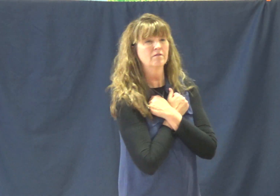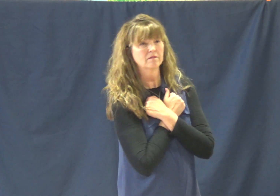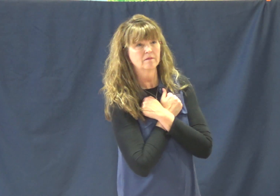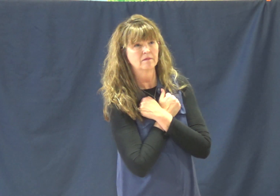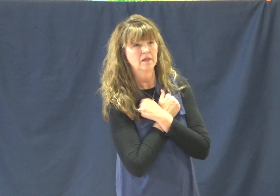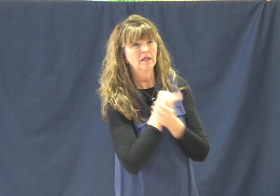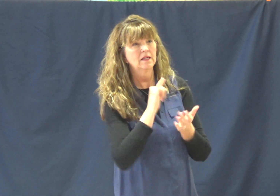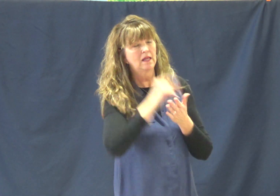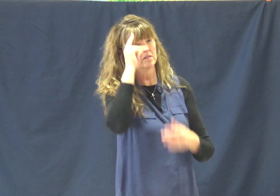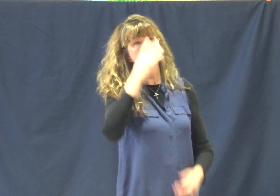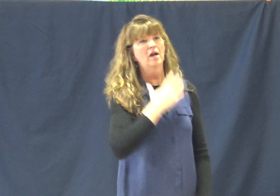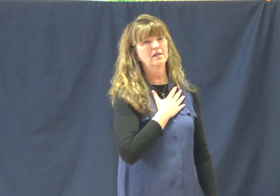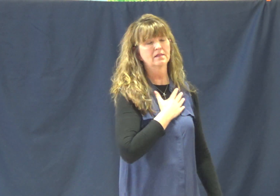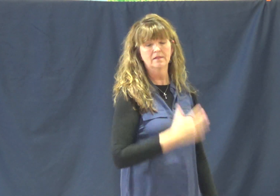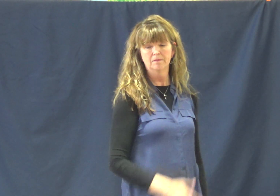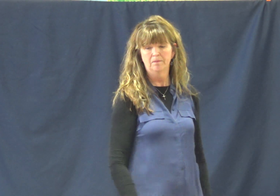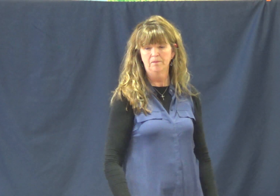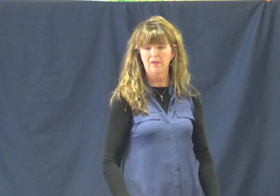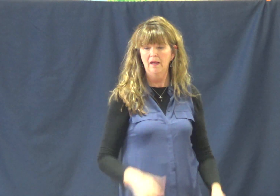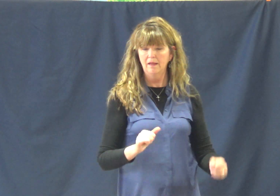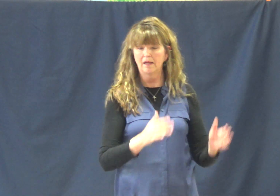And that's love. And that's grace.